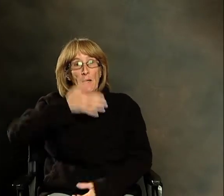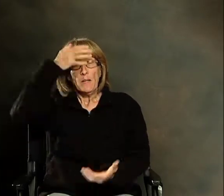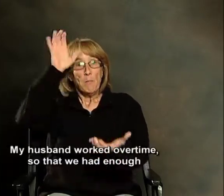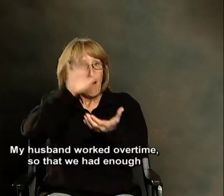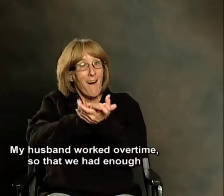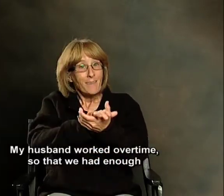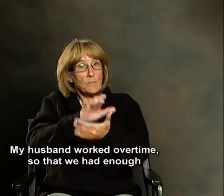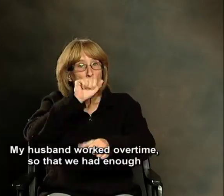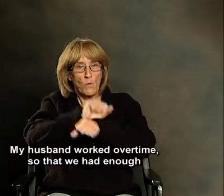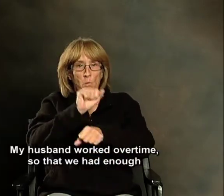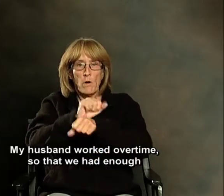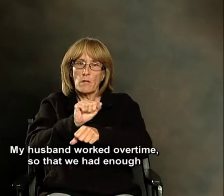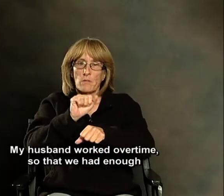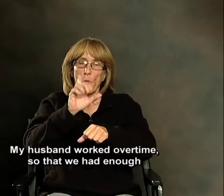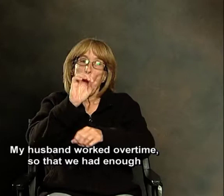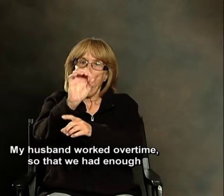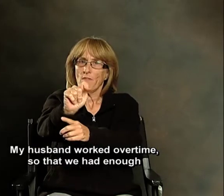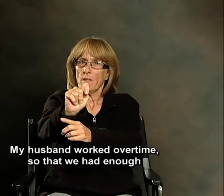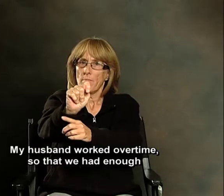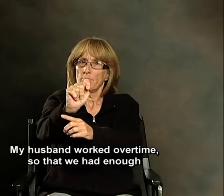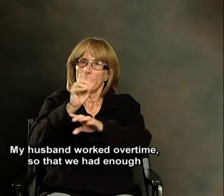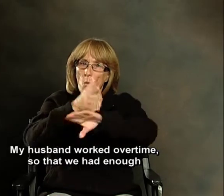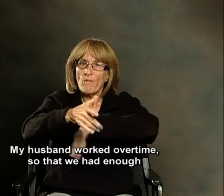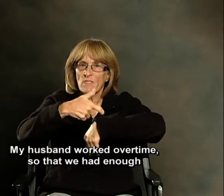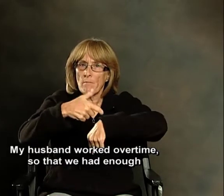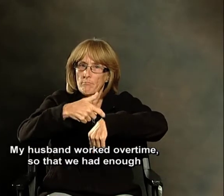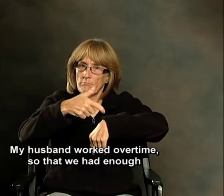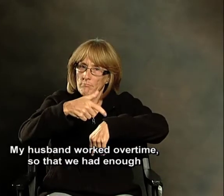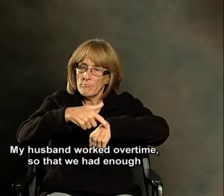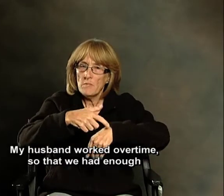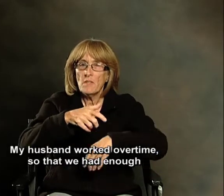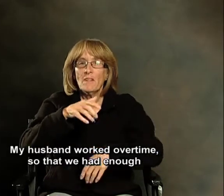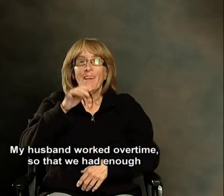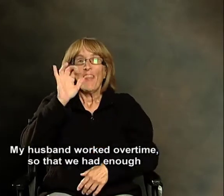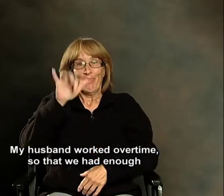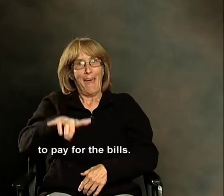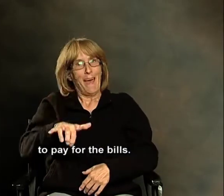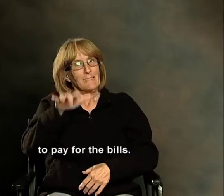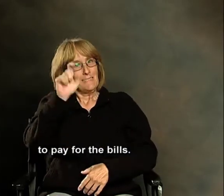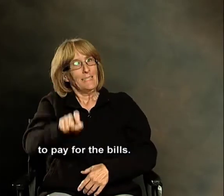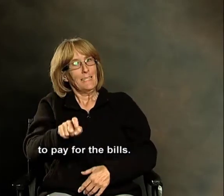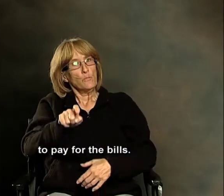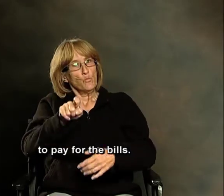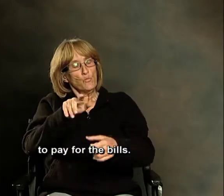My husband worked overtime so that we had enough to pay the bills.